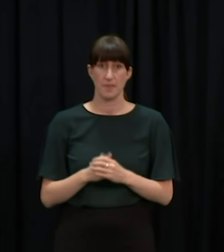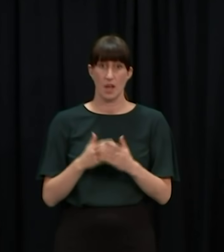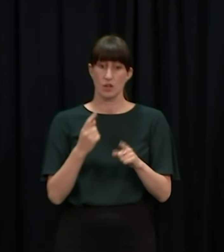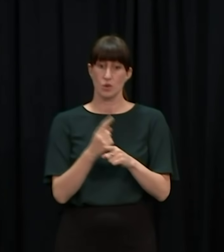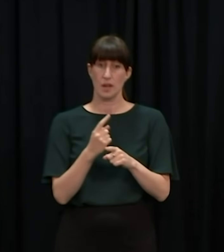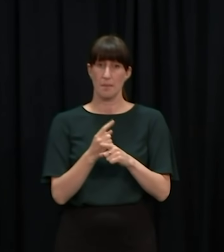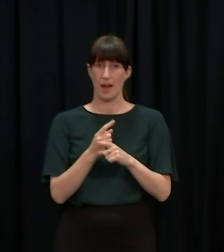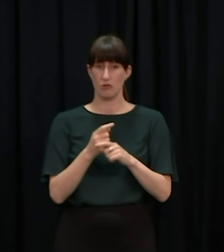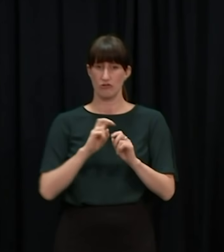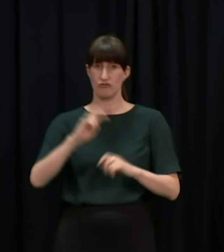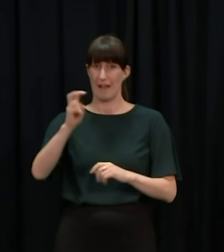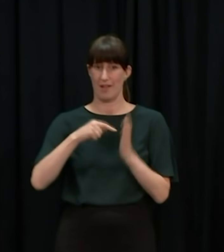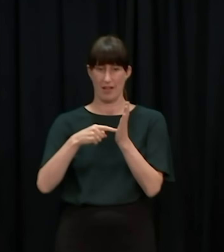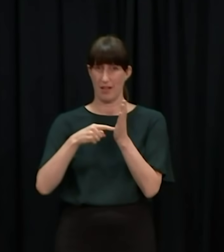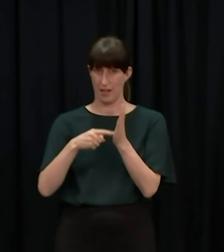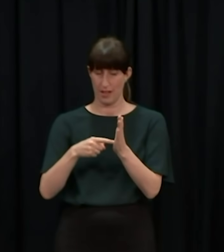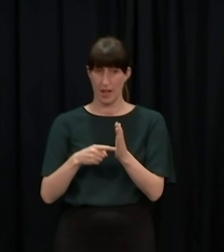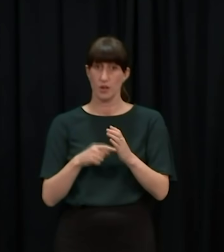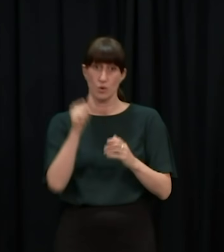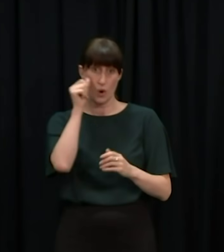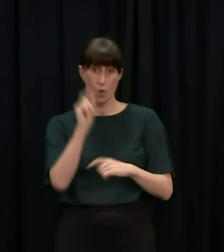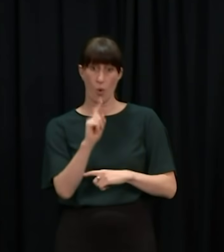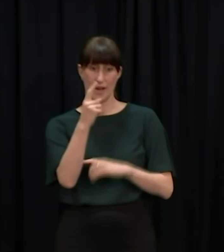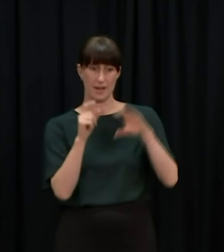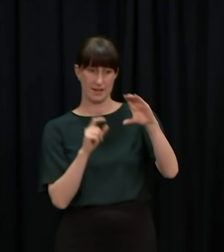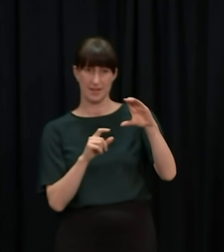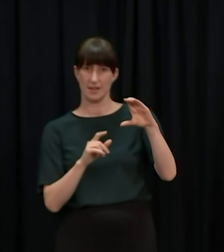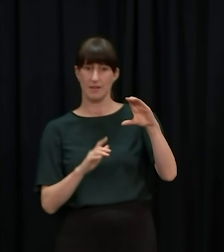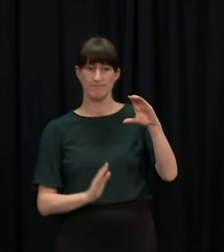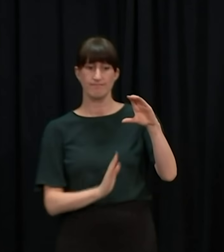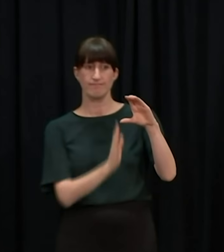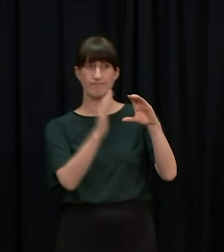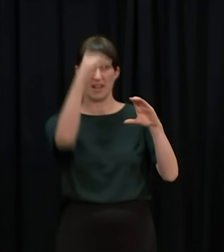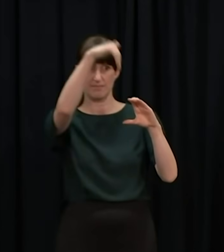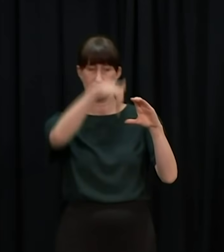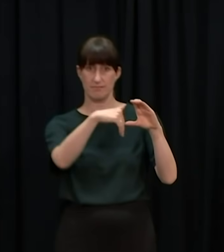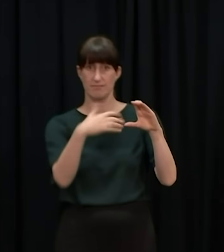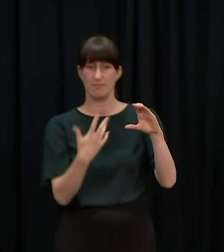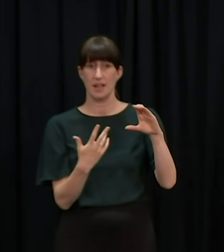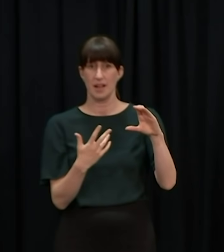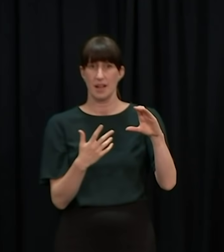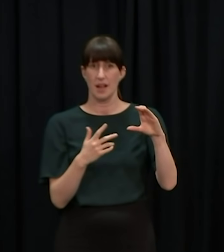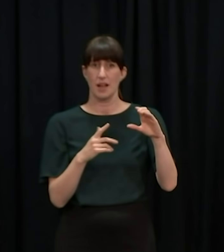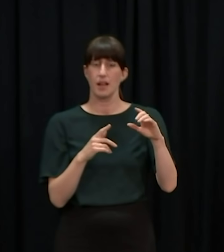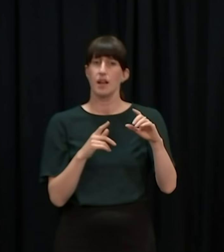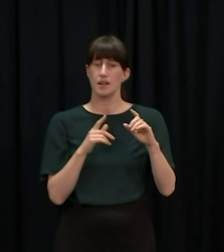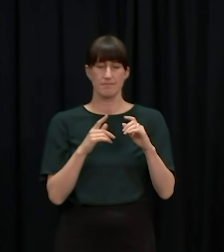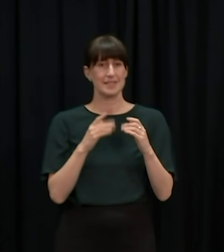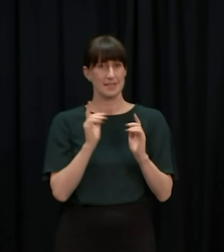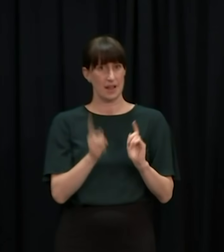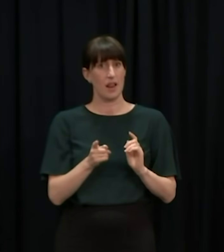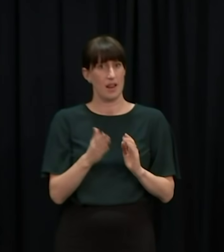boundary is still highly restricted, and the threshold for an exemption remains very high. We still need to contain the virus within